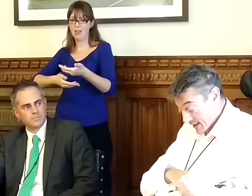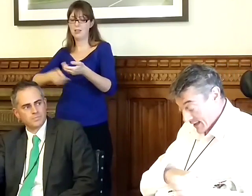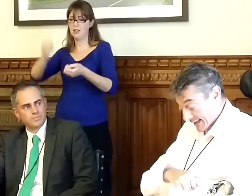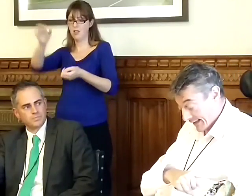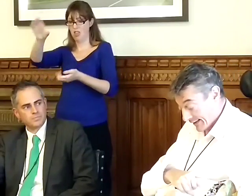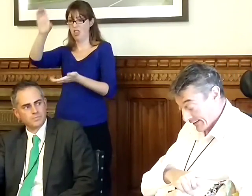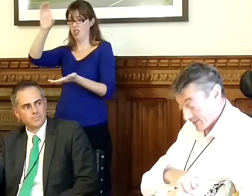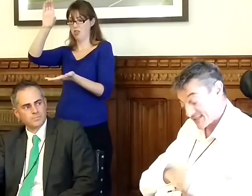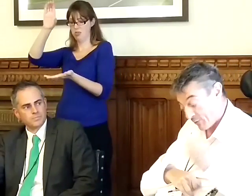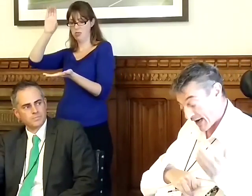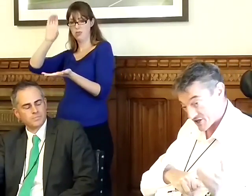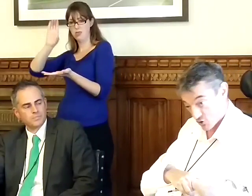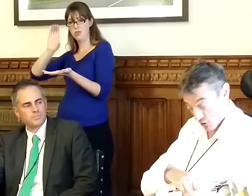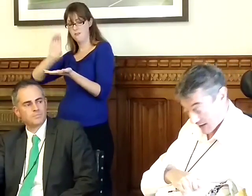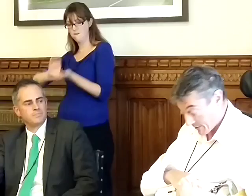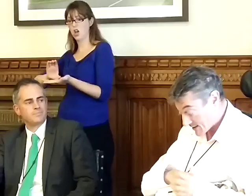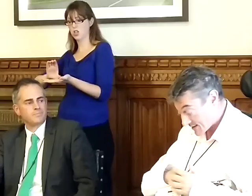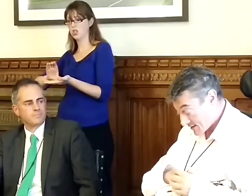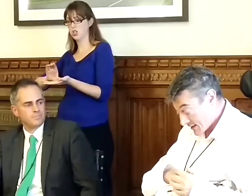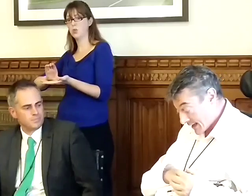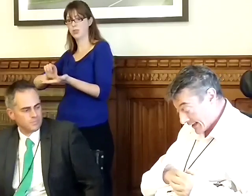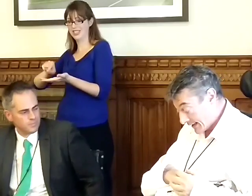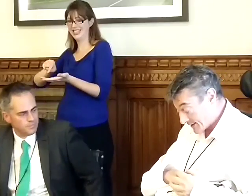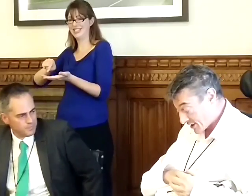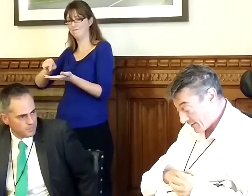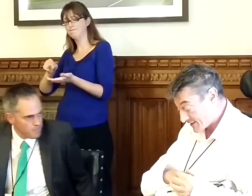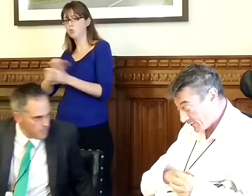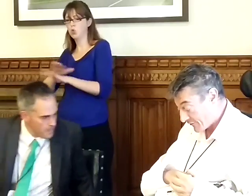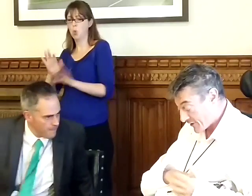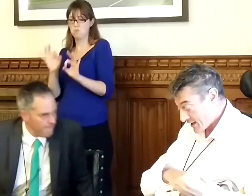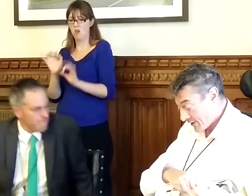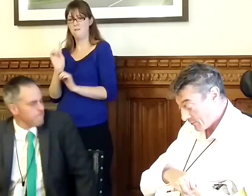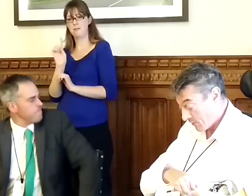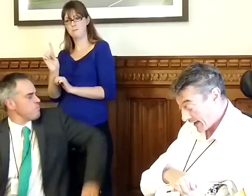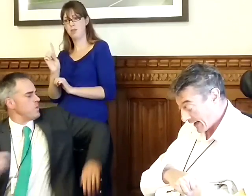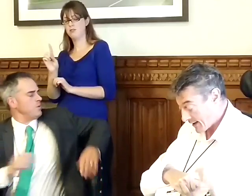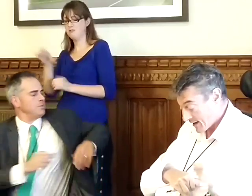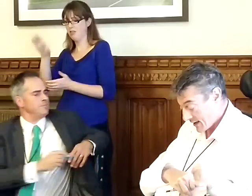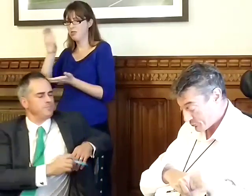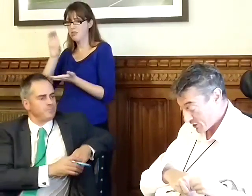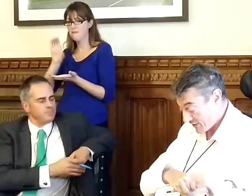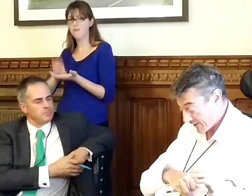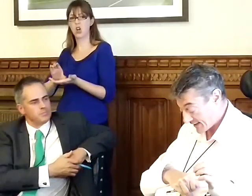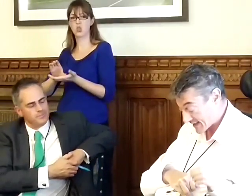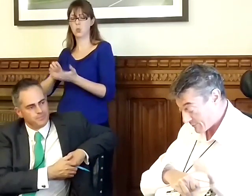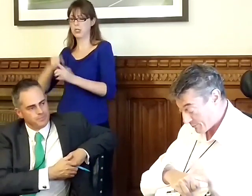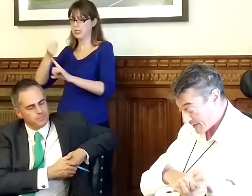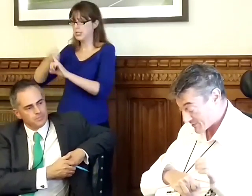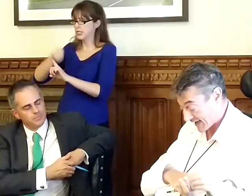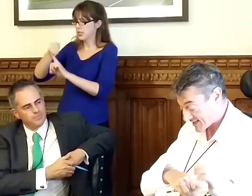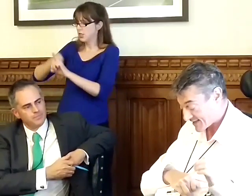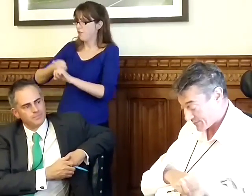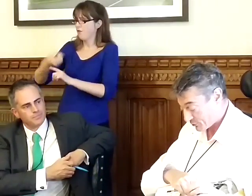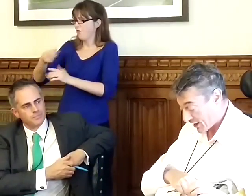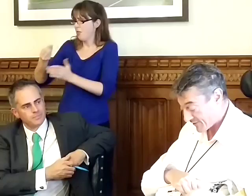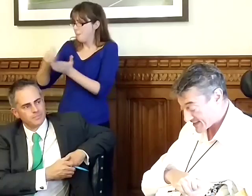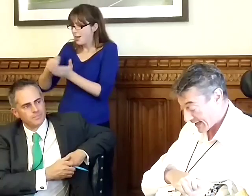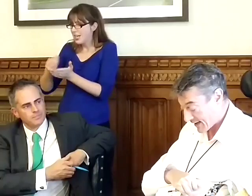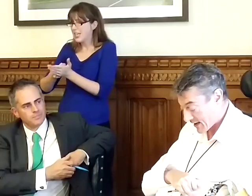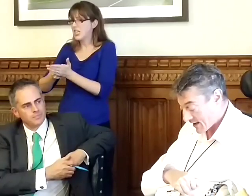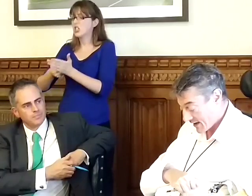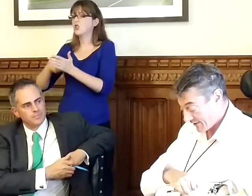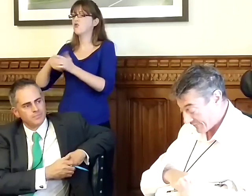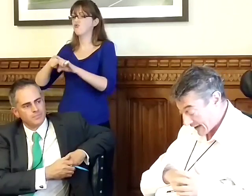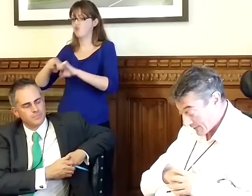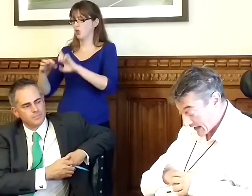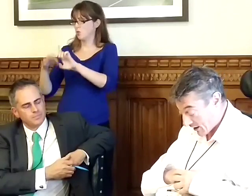striking, despite its shortcomings, in terms of the money improving disabled people's access to